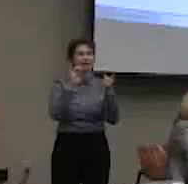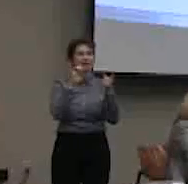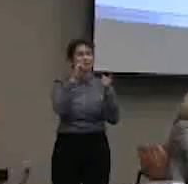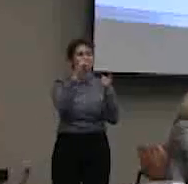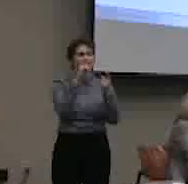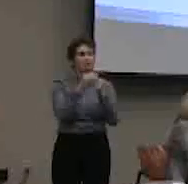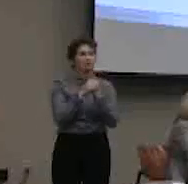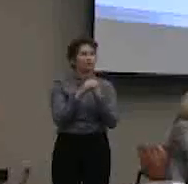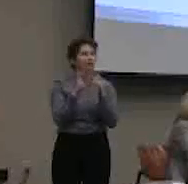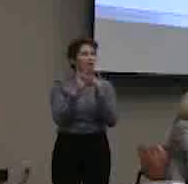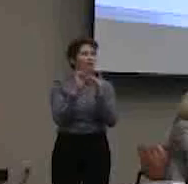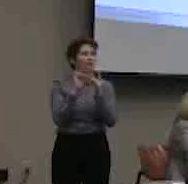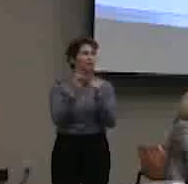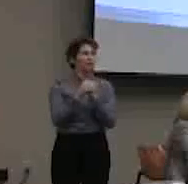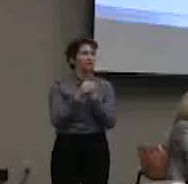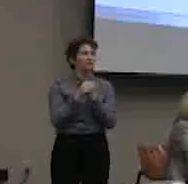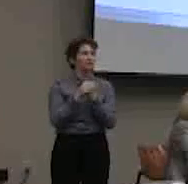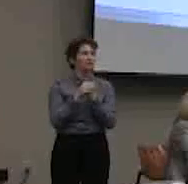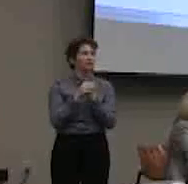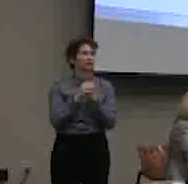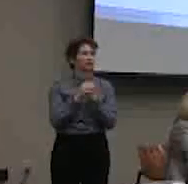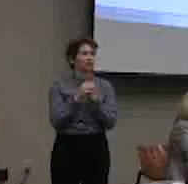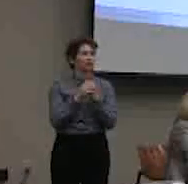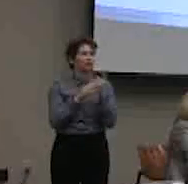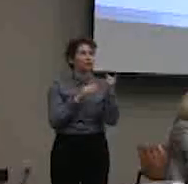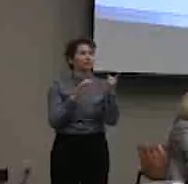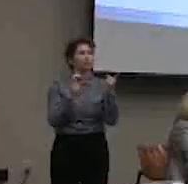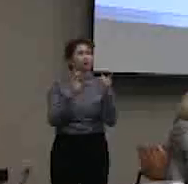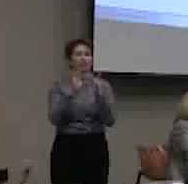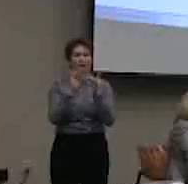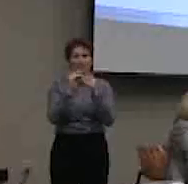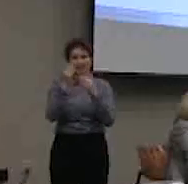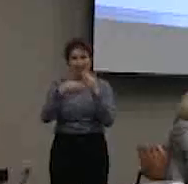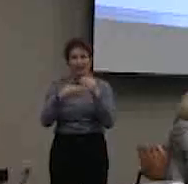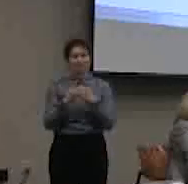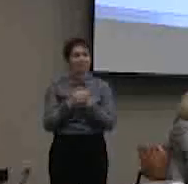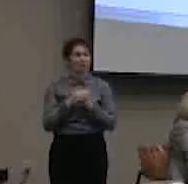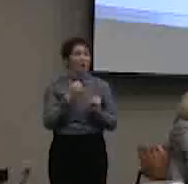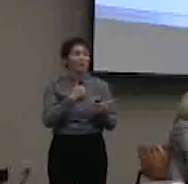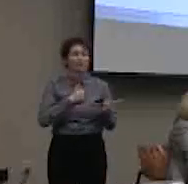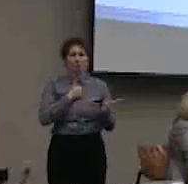card. I think we have cards at the what? Oh, at the end. I'm sorry.